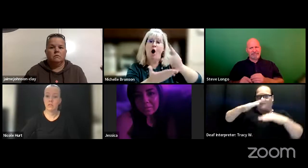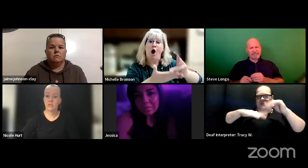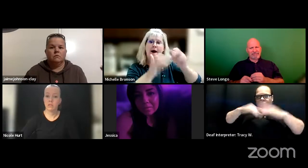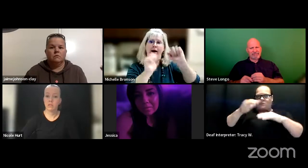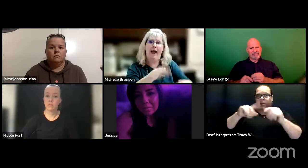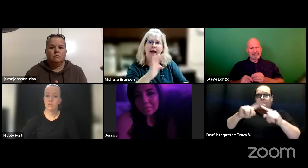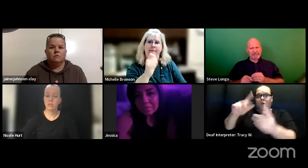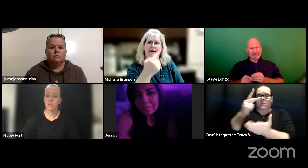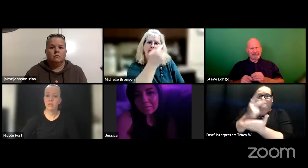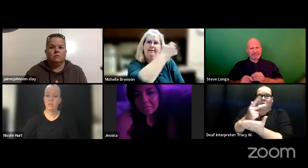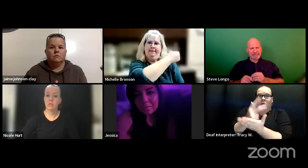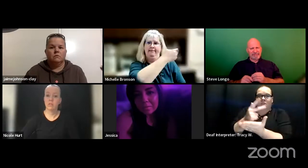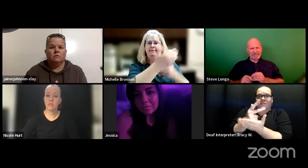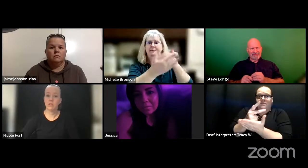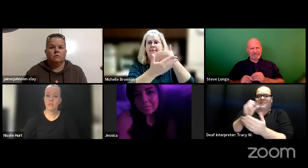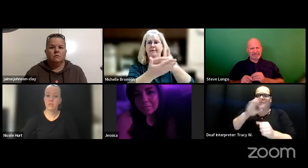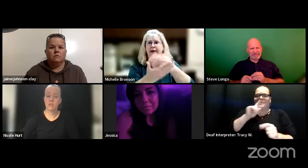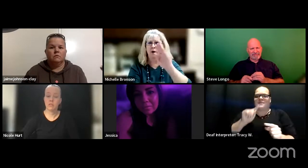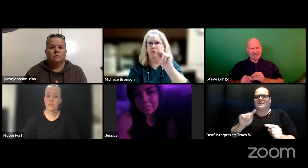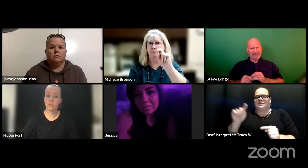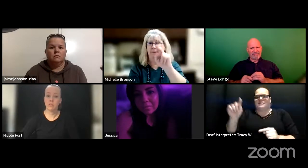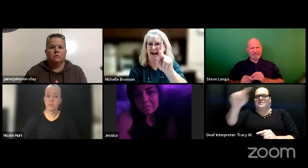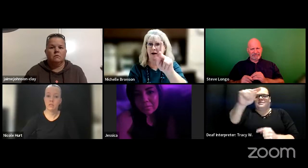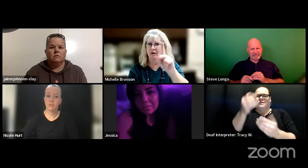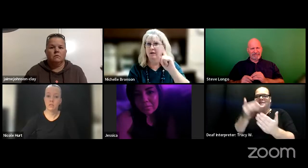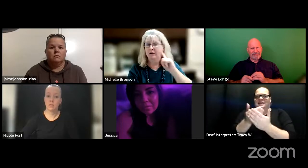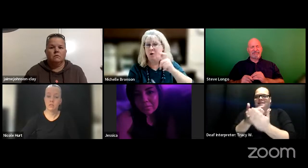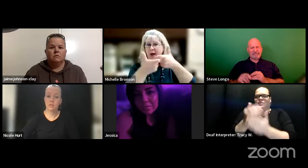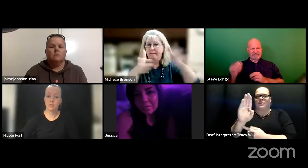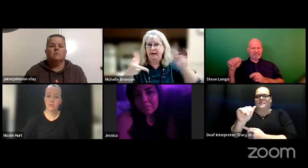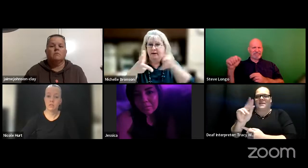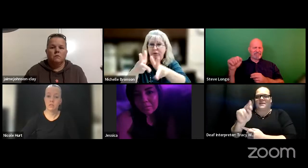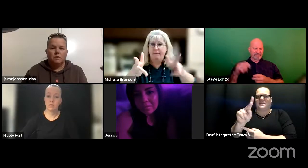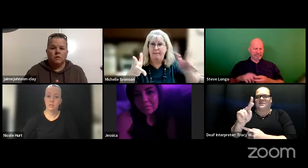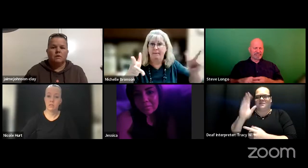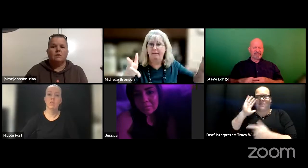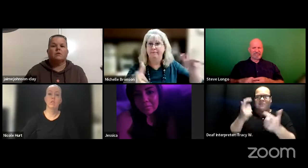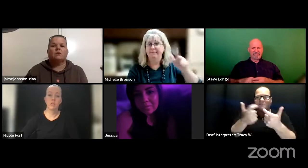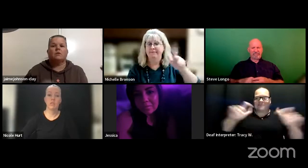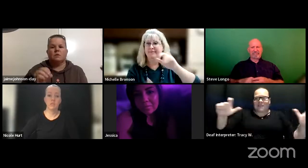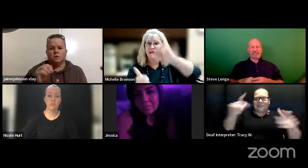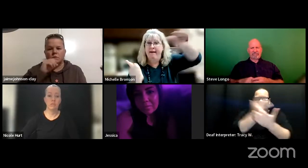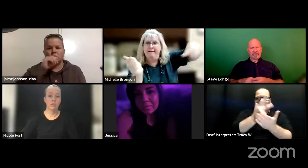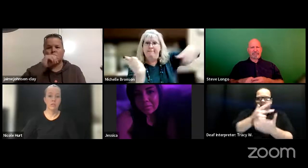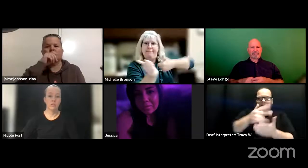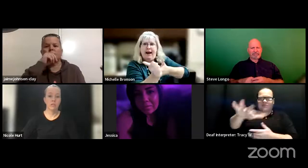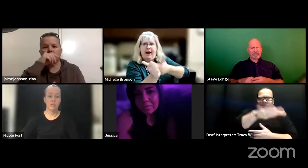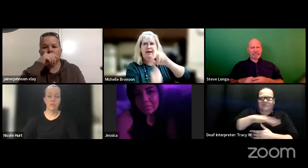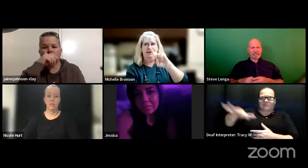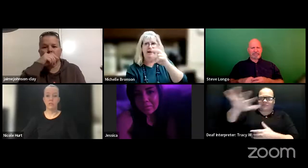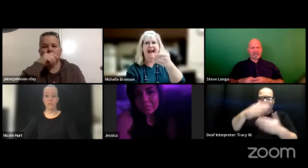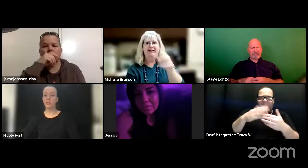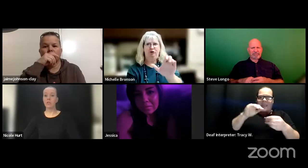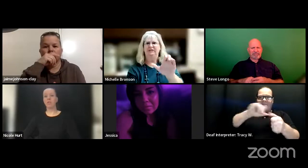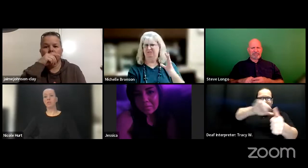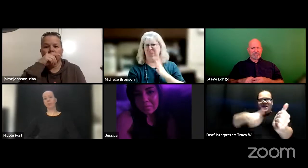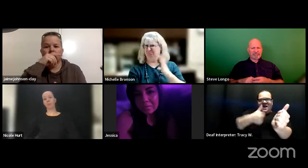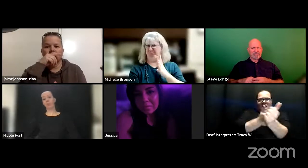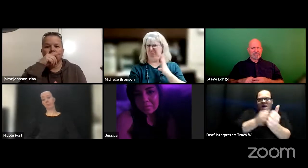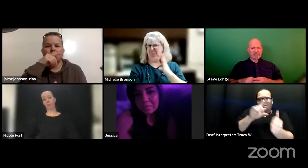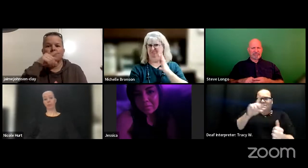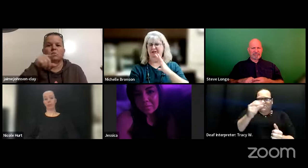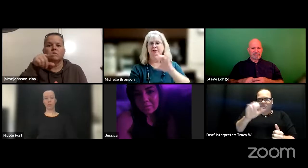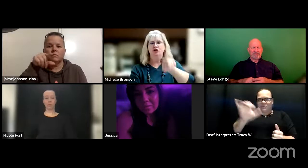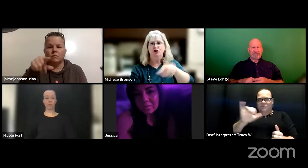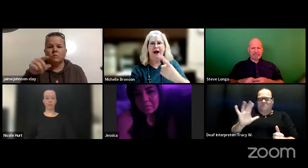way people can have the event there, but the big parking lot between DHHSC